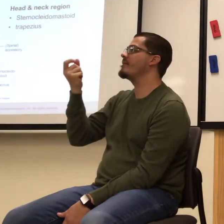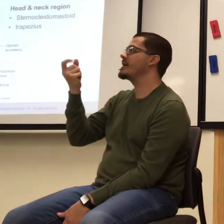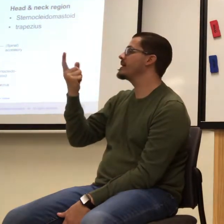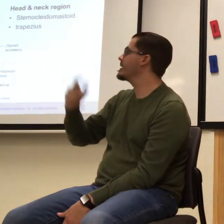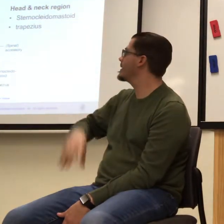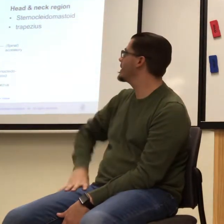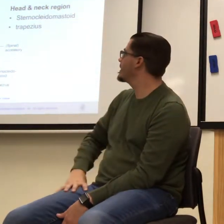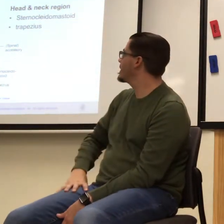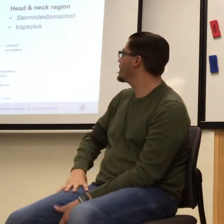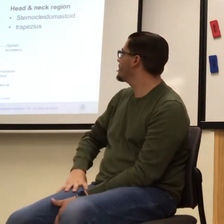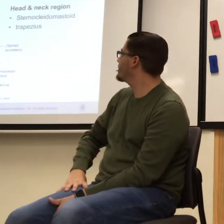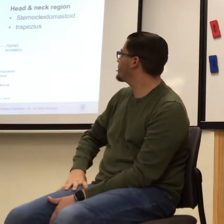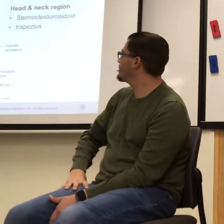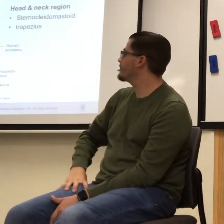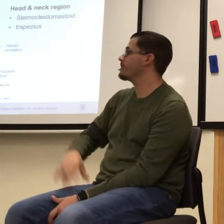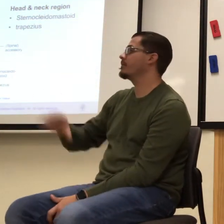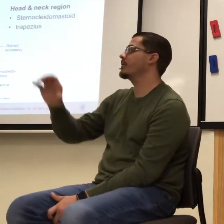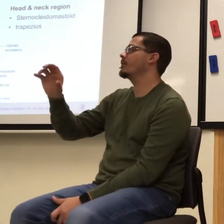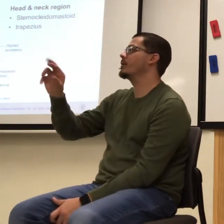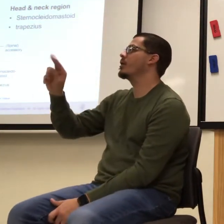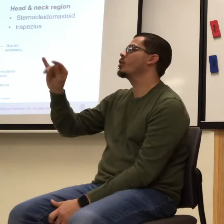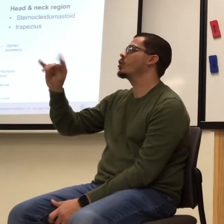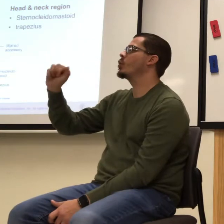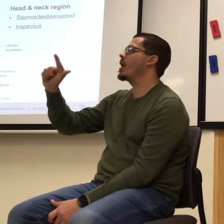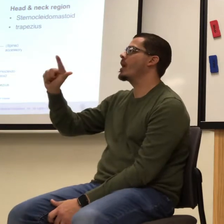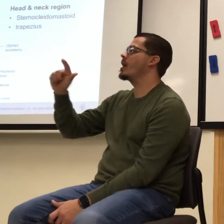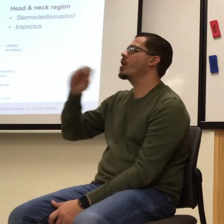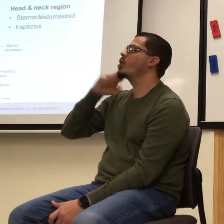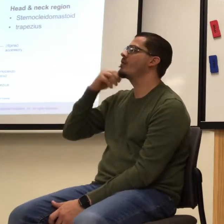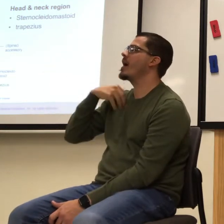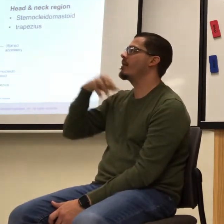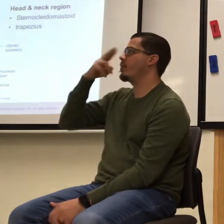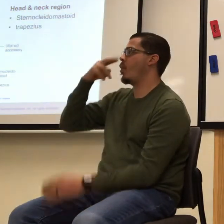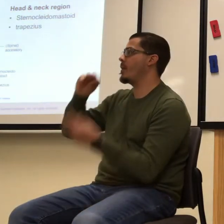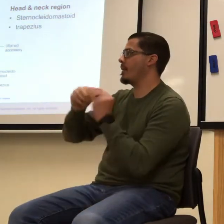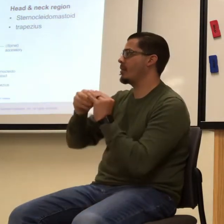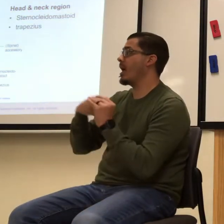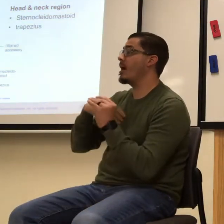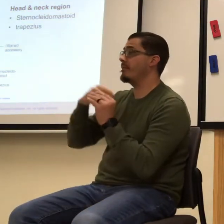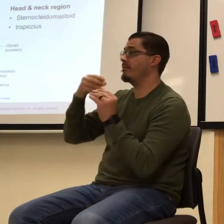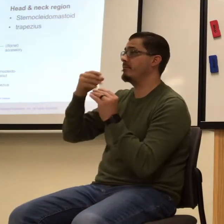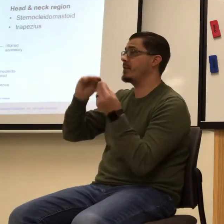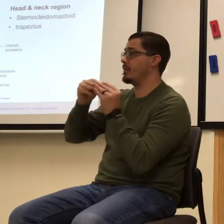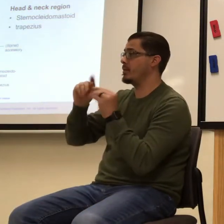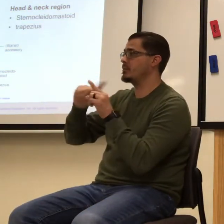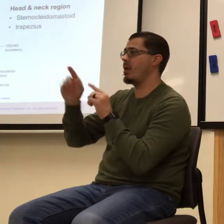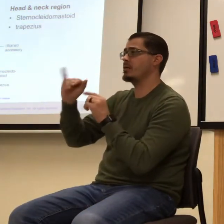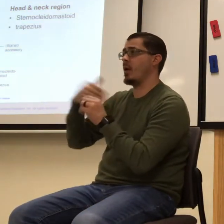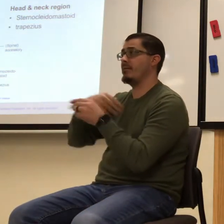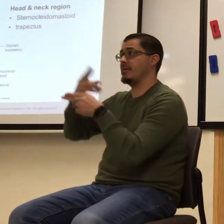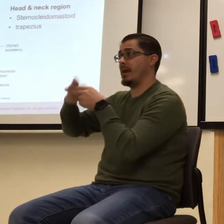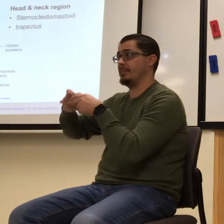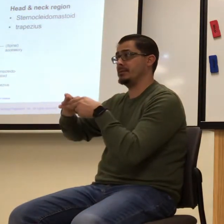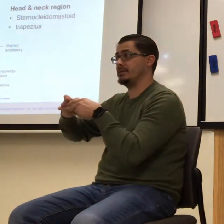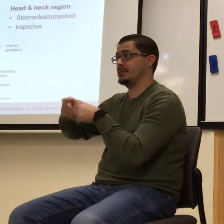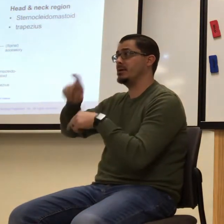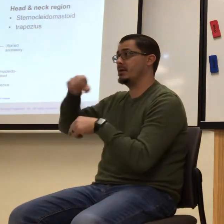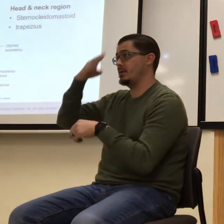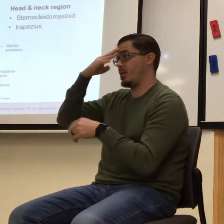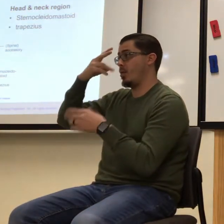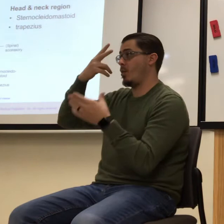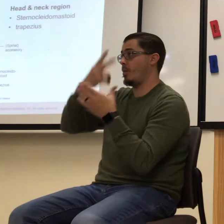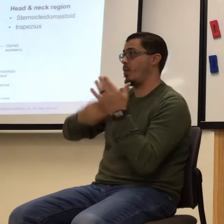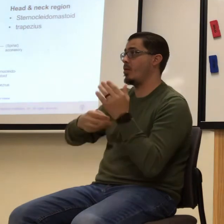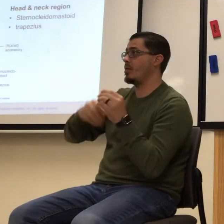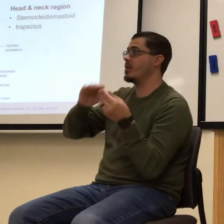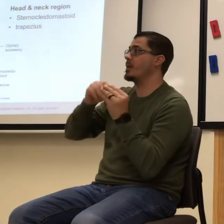Now, the cranial nerves have those Roman numerals. They have numbers, but they also have names. You need to know both. The number is